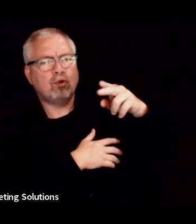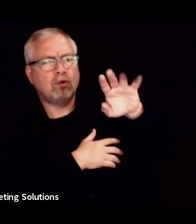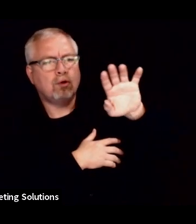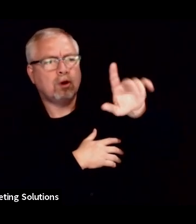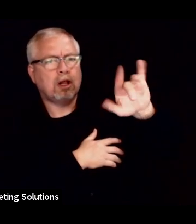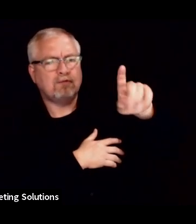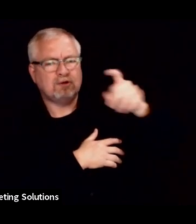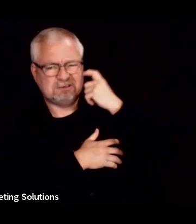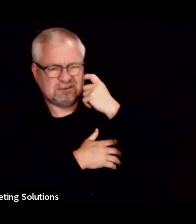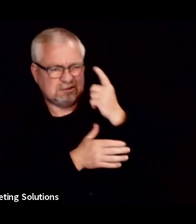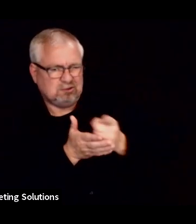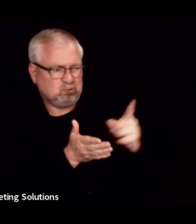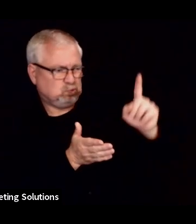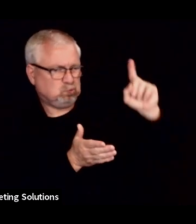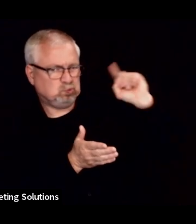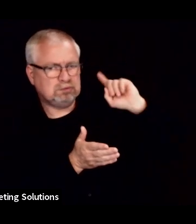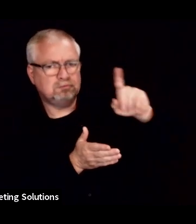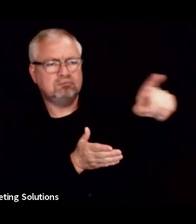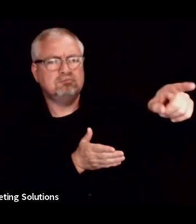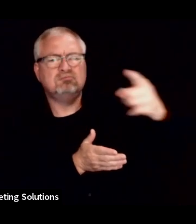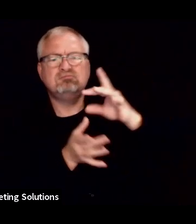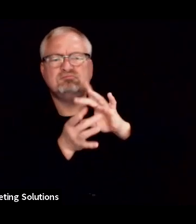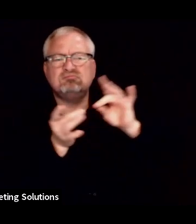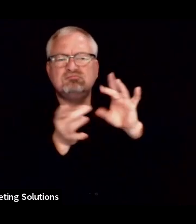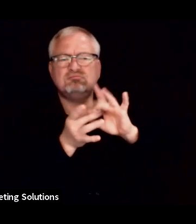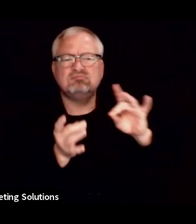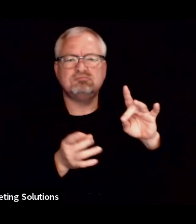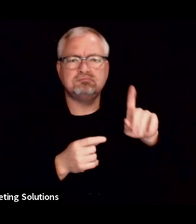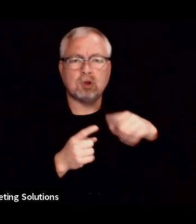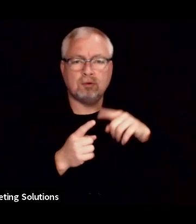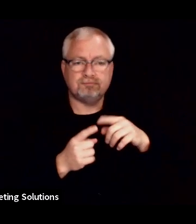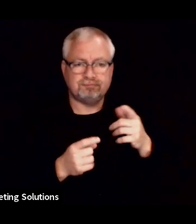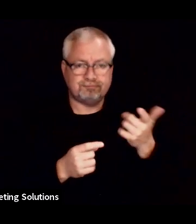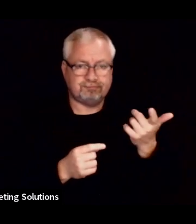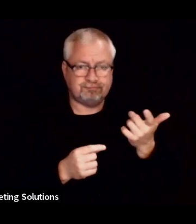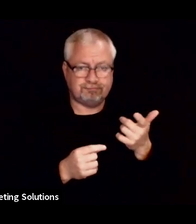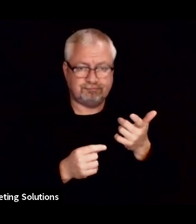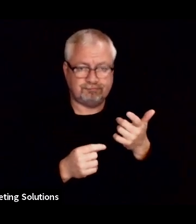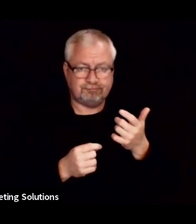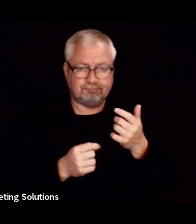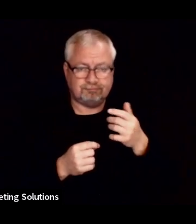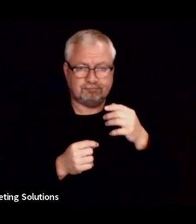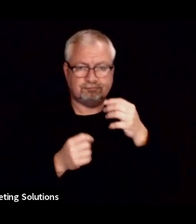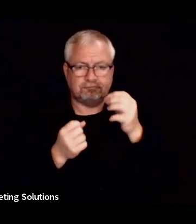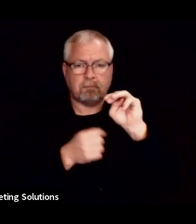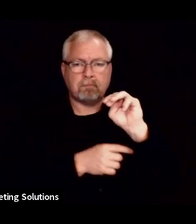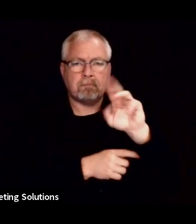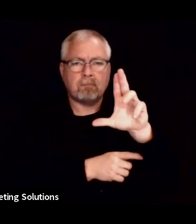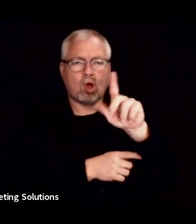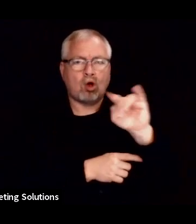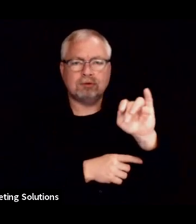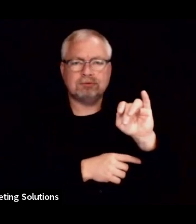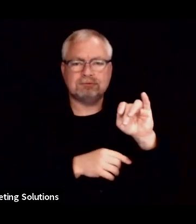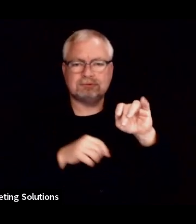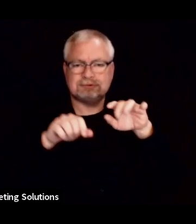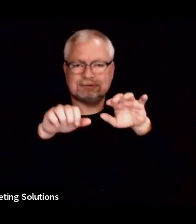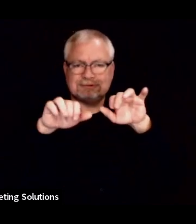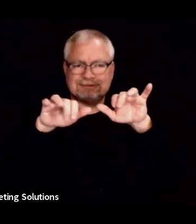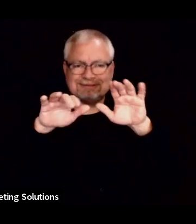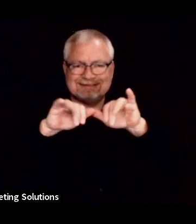multi-system inflammatory syndrome in children. Have you been able to identify or confirm any cases of